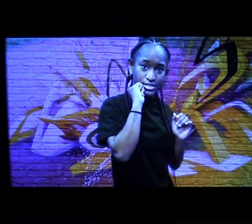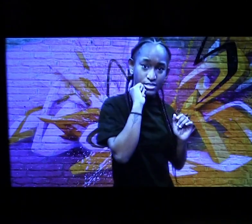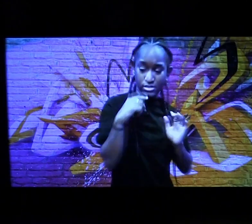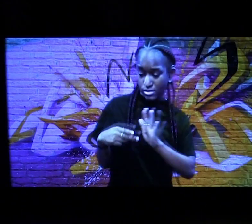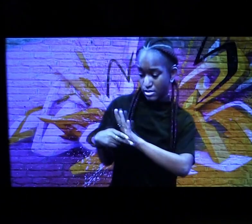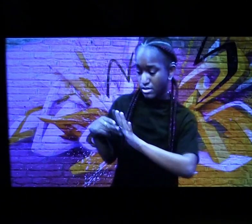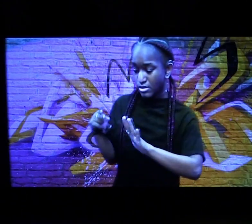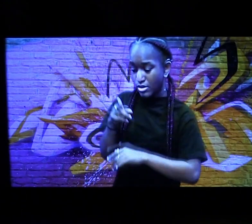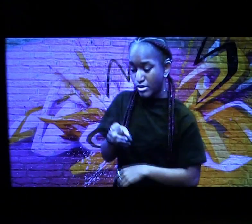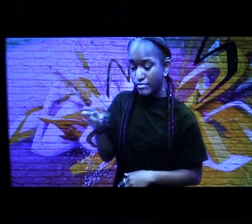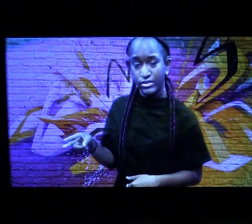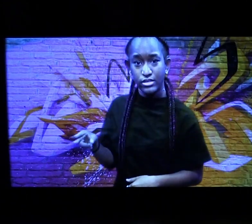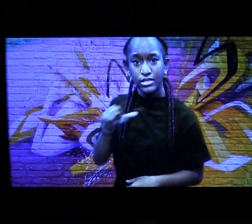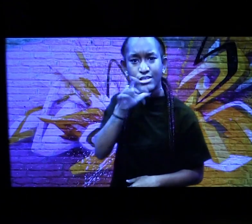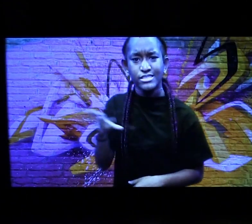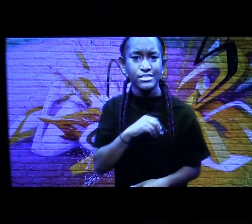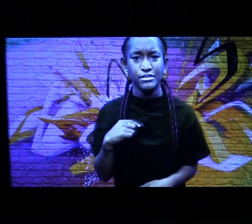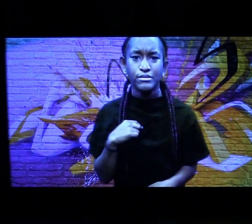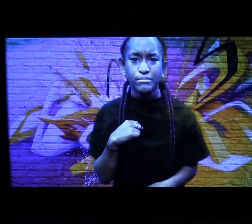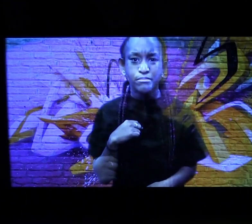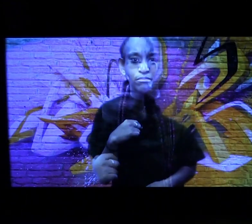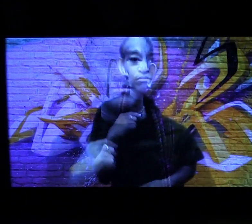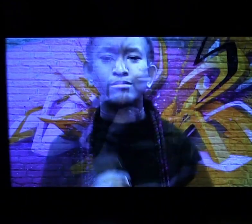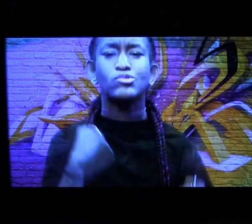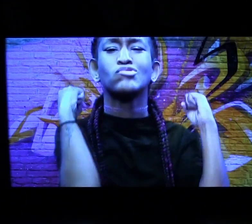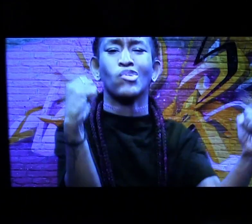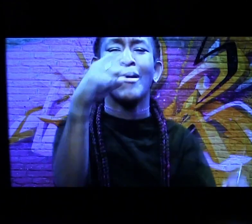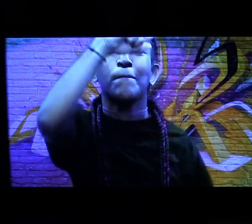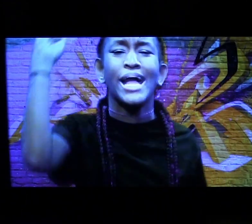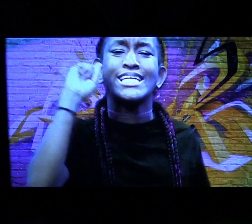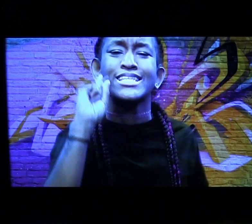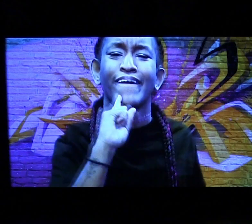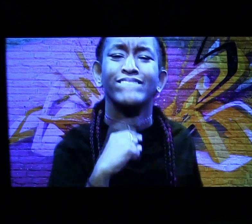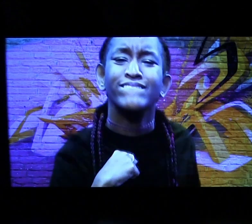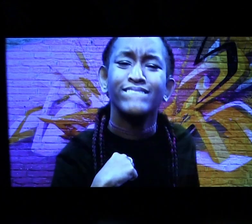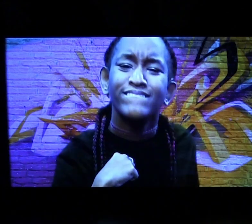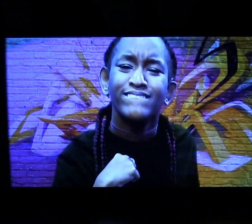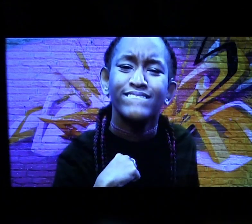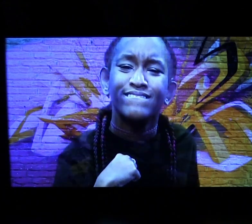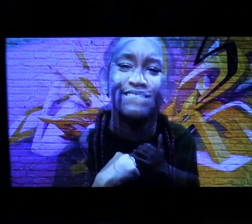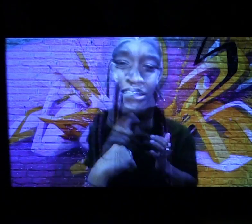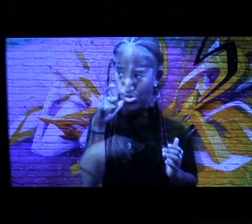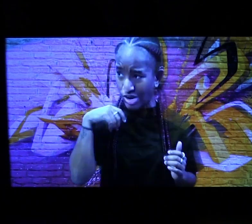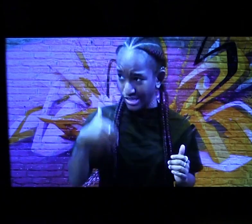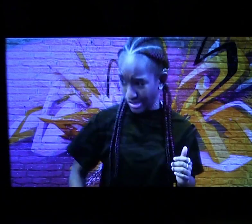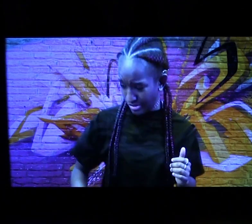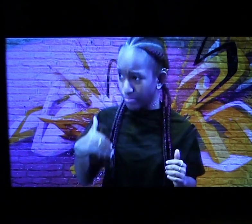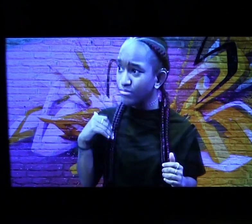Mulatto, hard of hearing, prescribed, I am a strong, black, and deaf woman. Who am